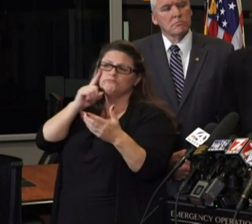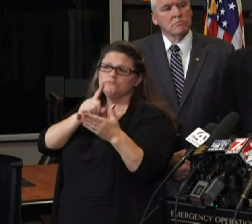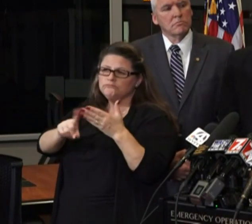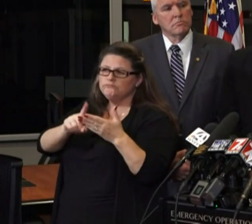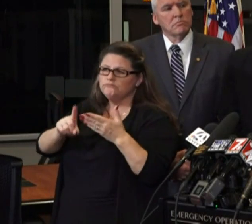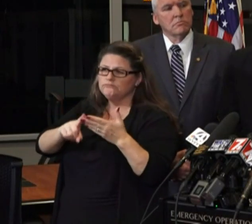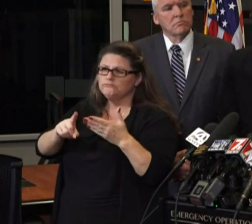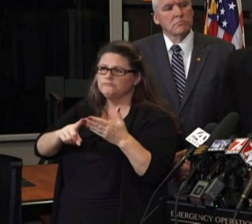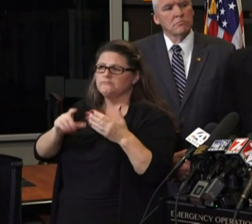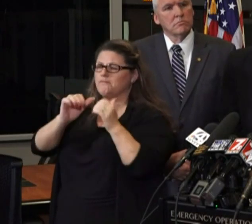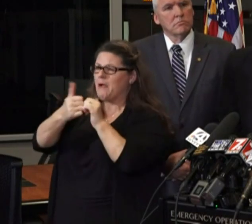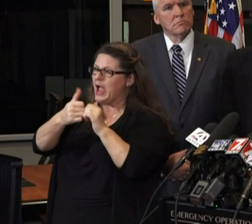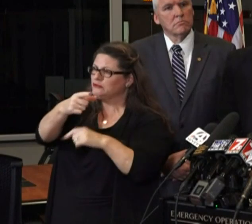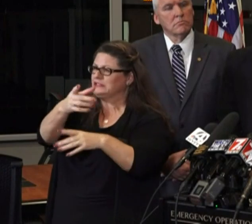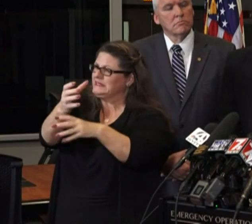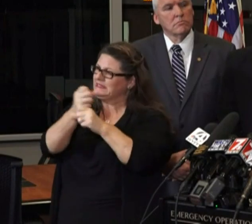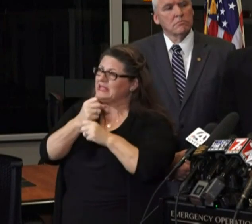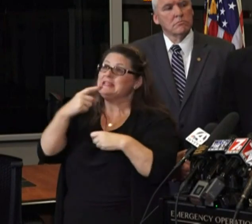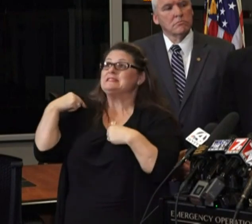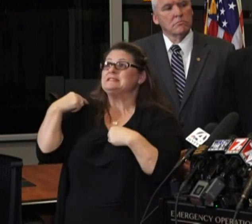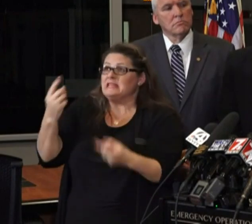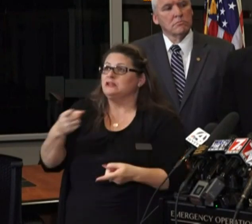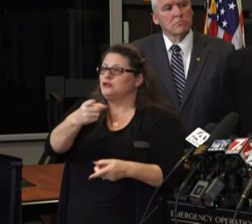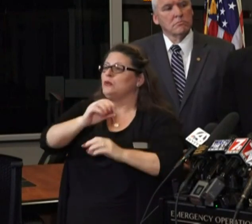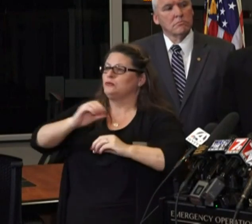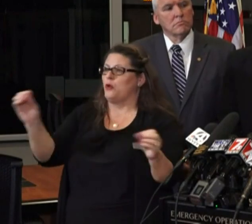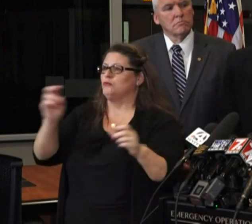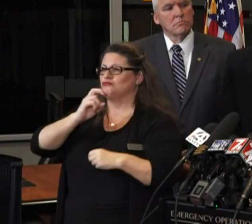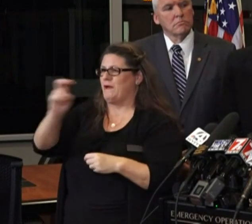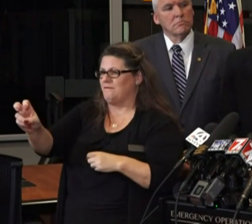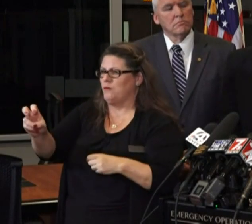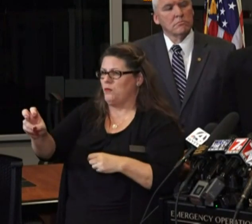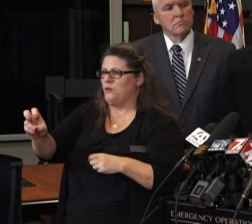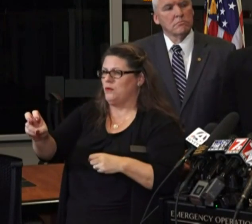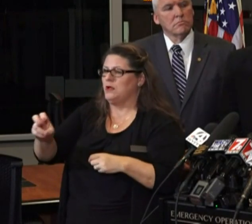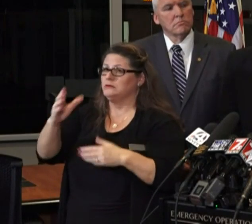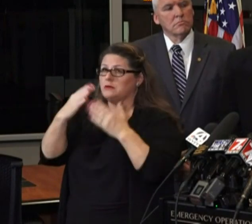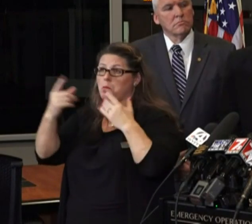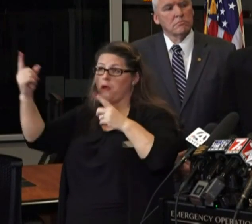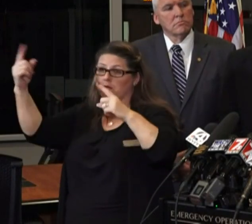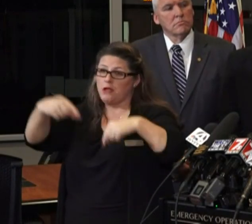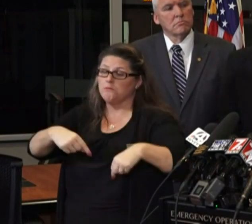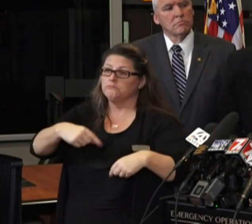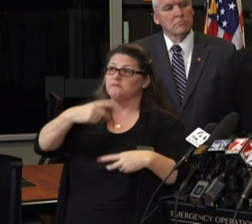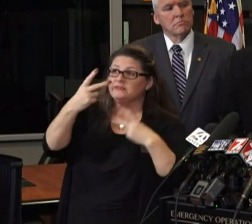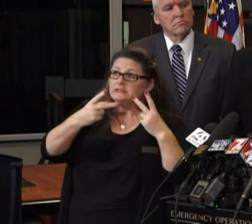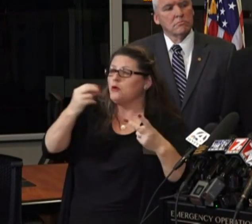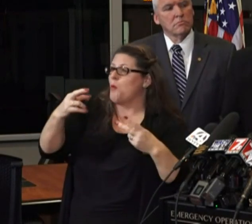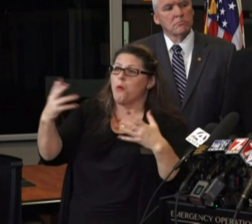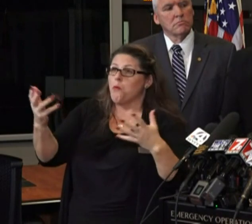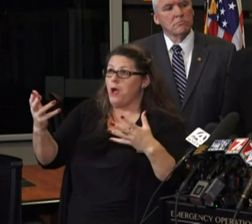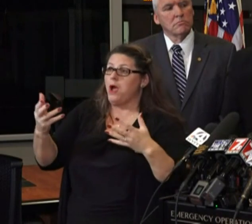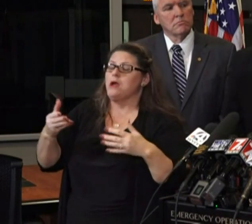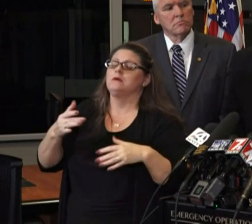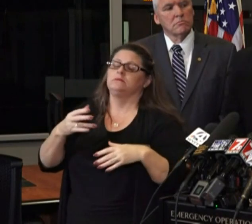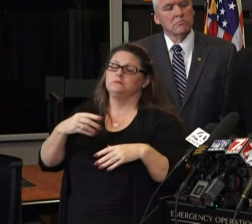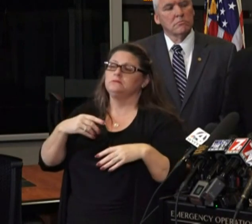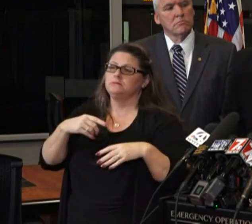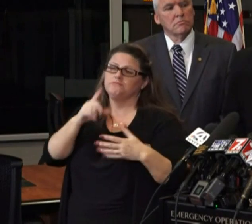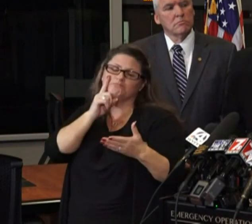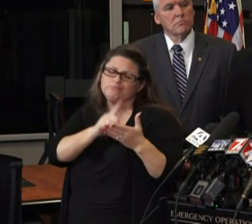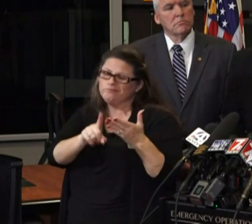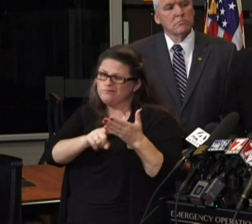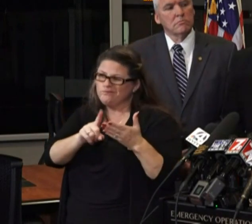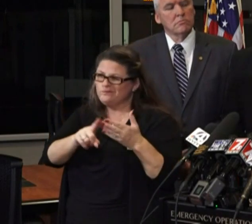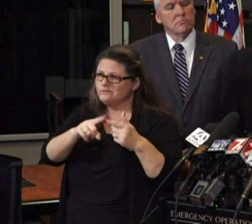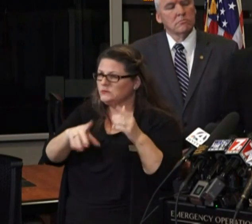contact with someone who did potentially travel elsewhere, and then that would make this case a connection to a travel-associated case. And we're still